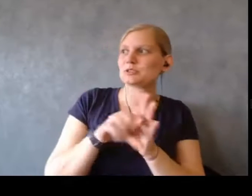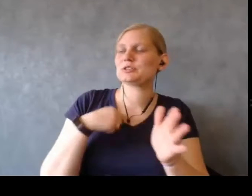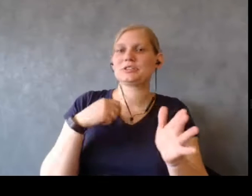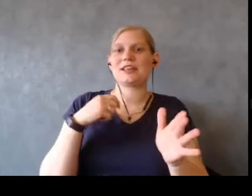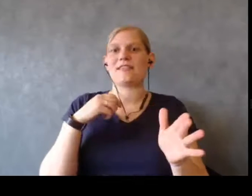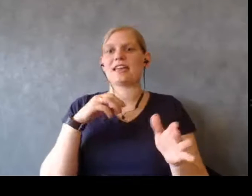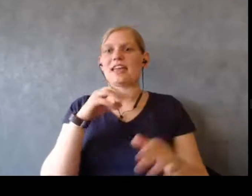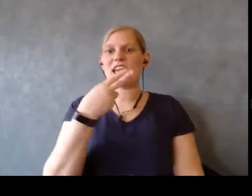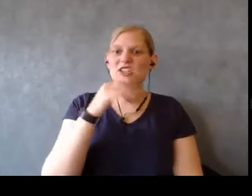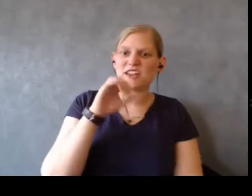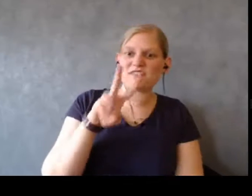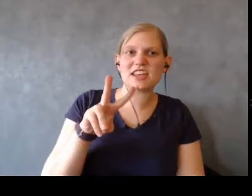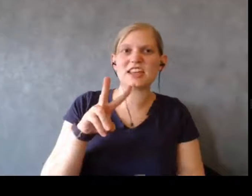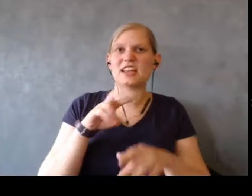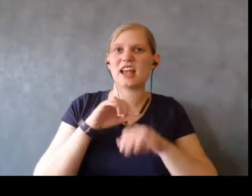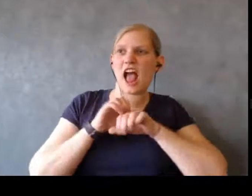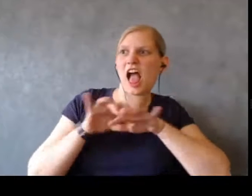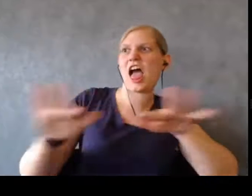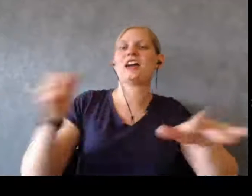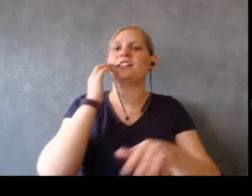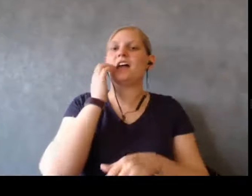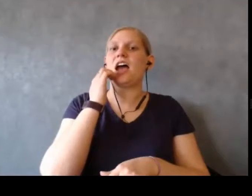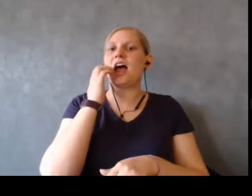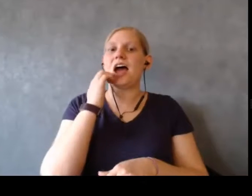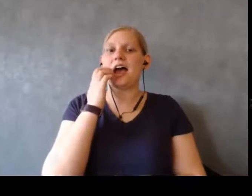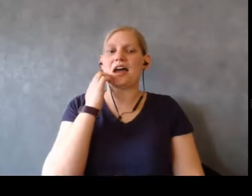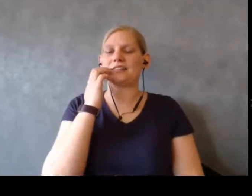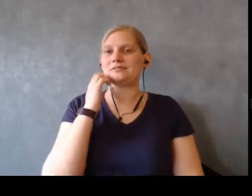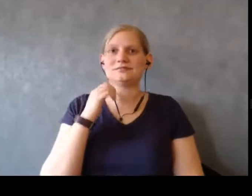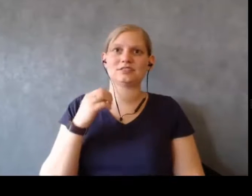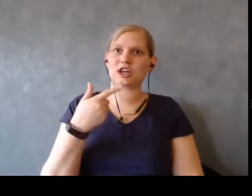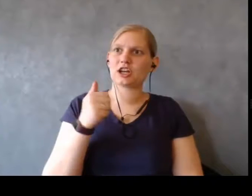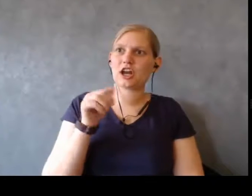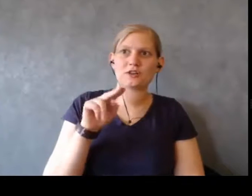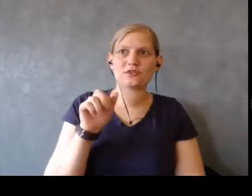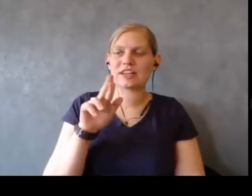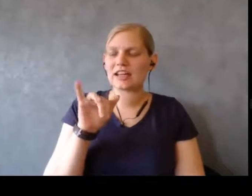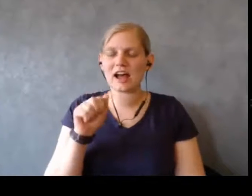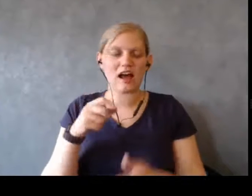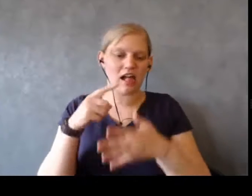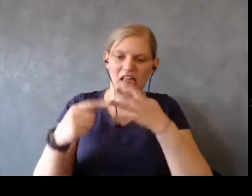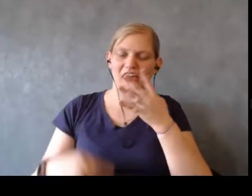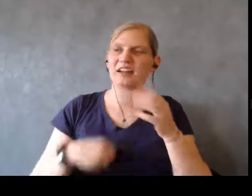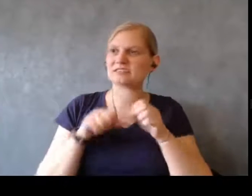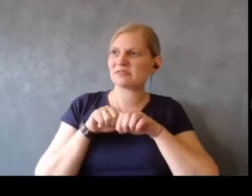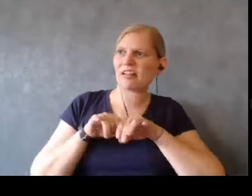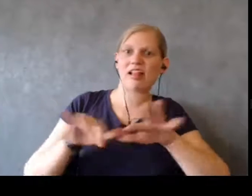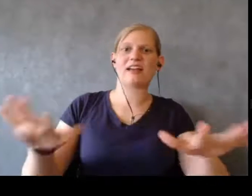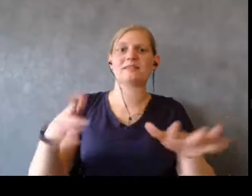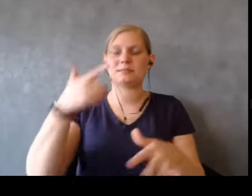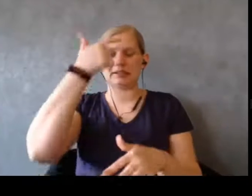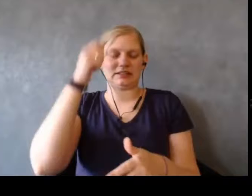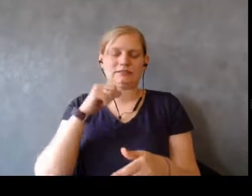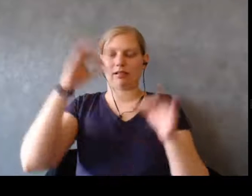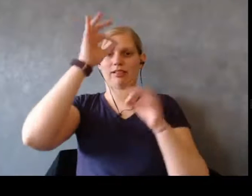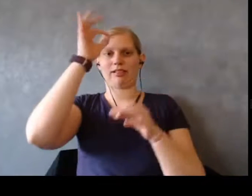When we don't talk about sex and it's treated as abnormal, people sometimes say inaccurate or insensitive things. The